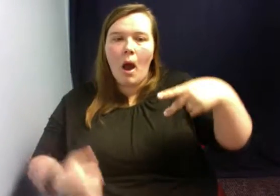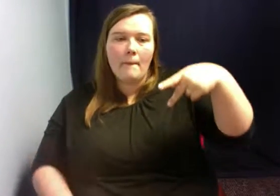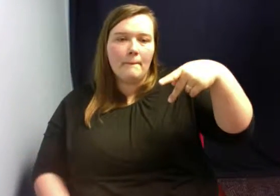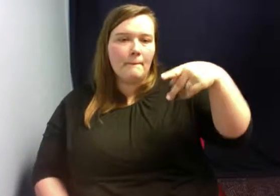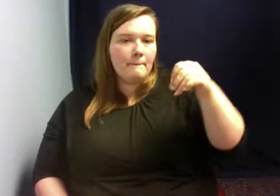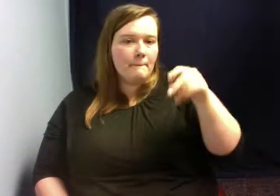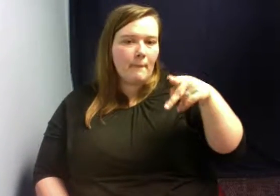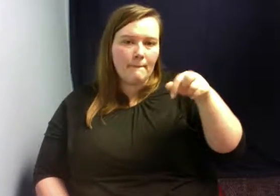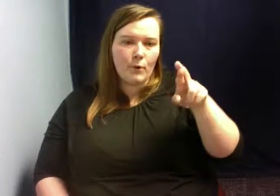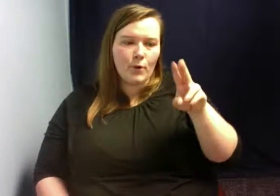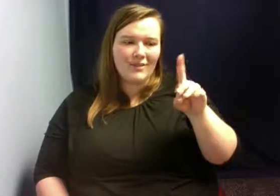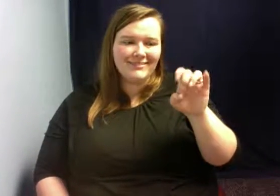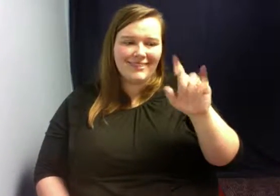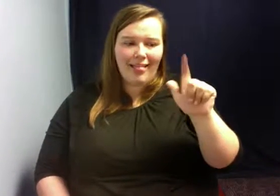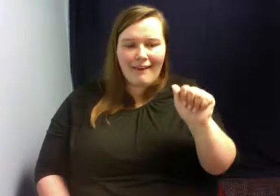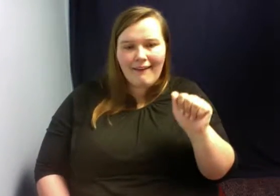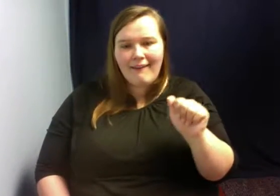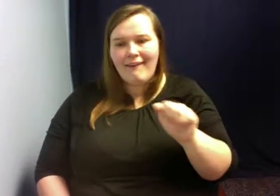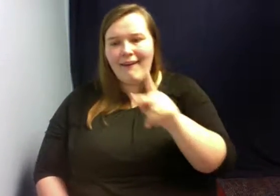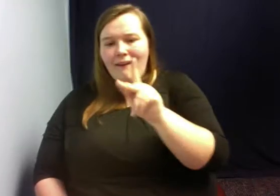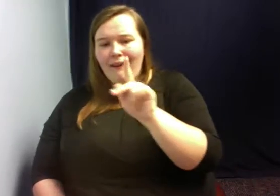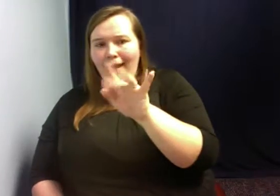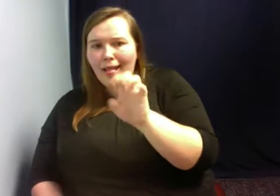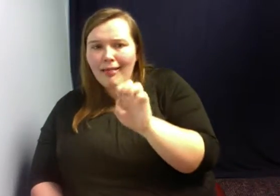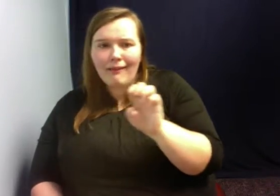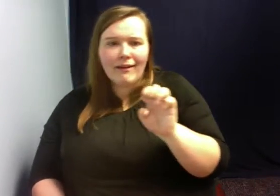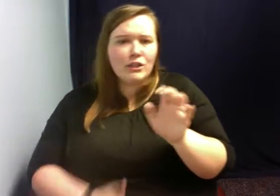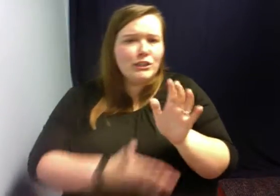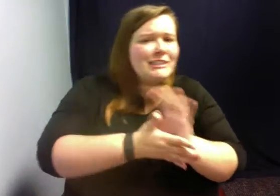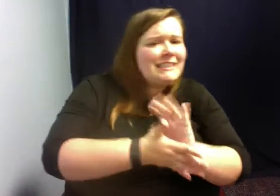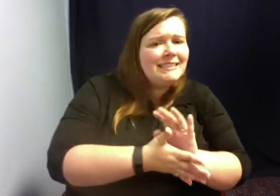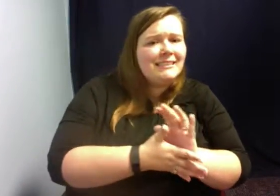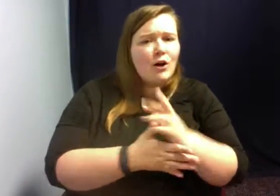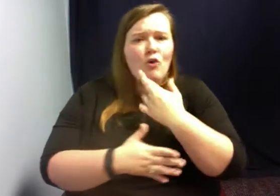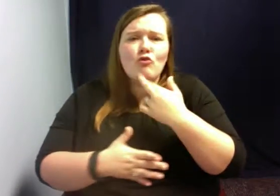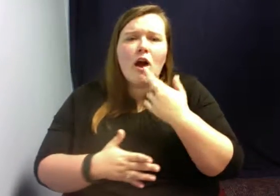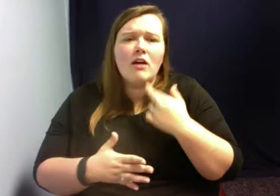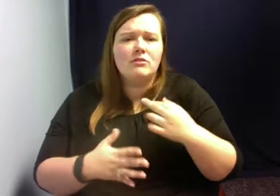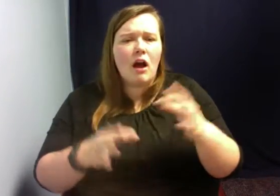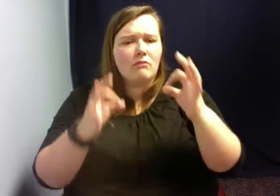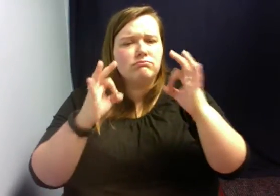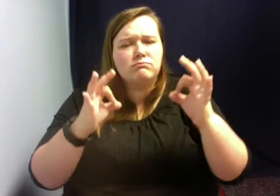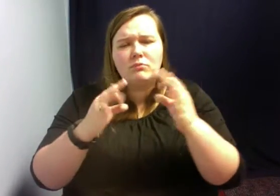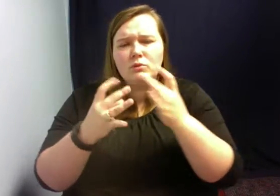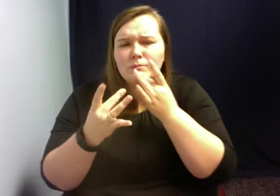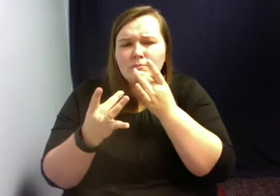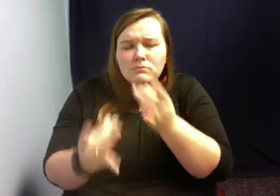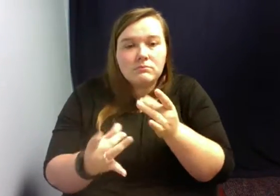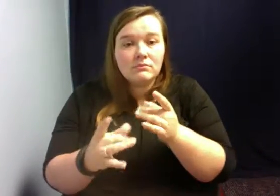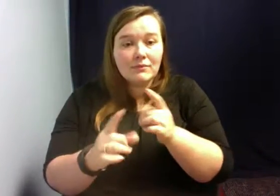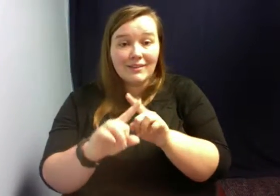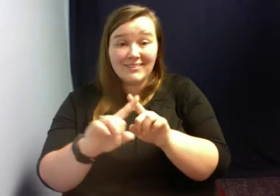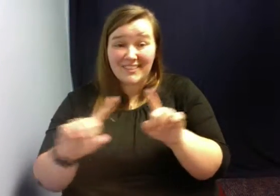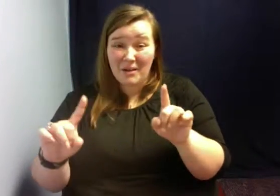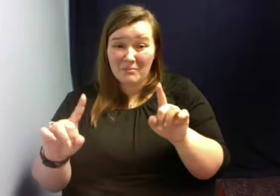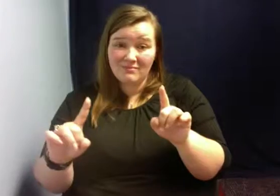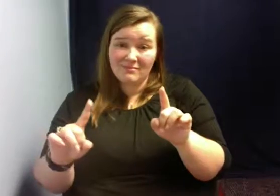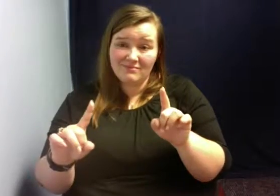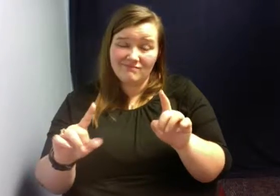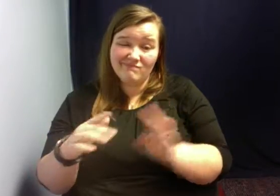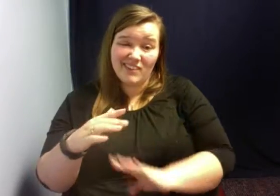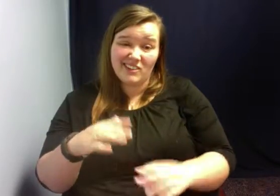Italian sausage, kale, Parmesan cheese. It was delicious, like restaurant quality good, except she basically just